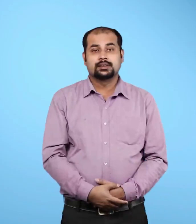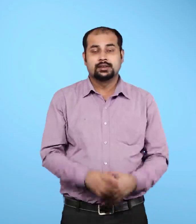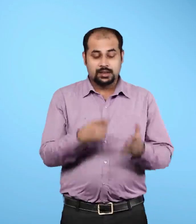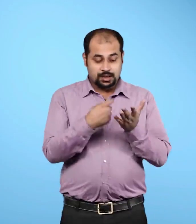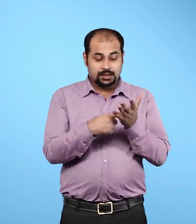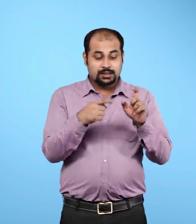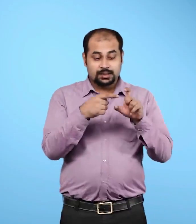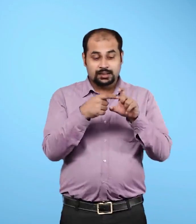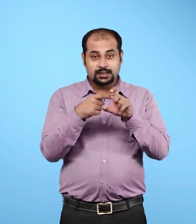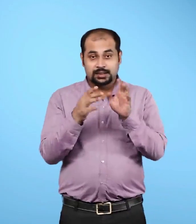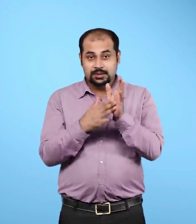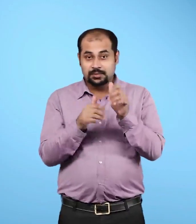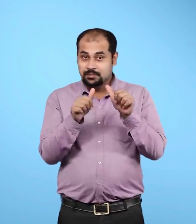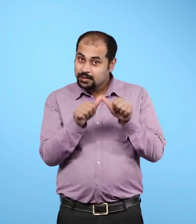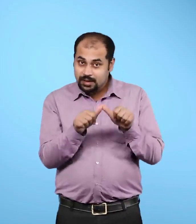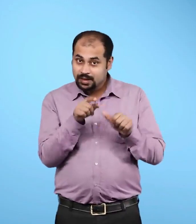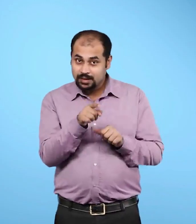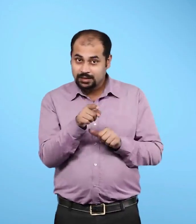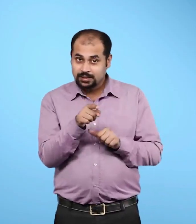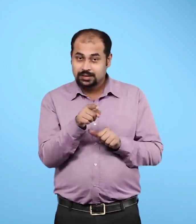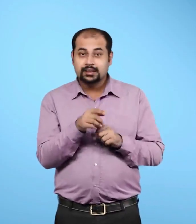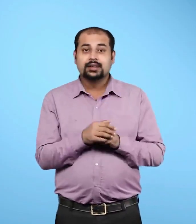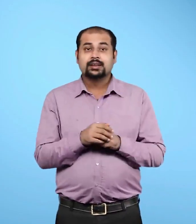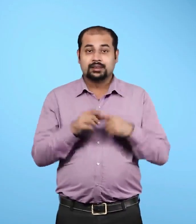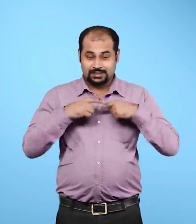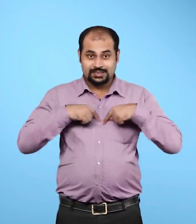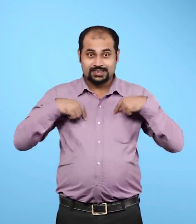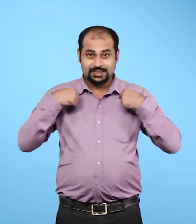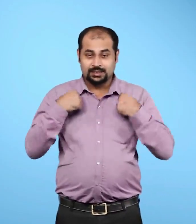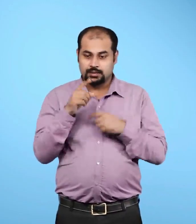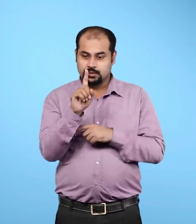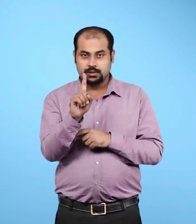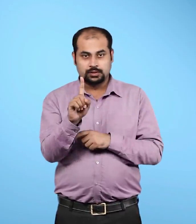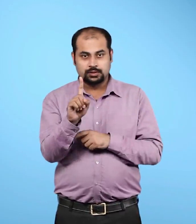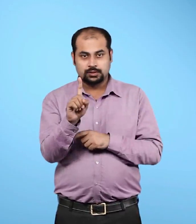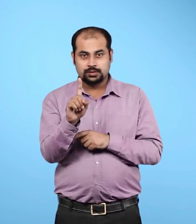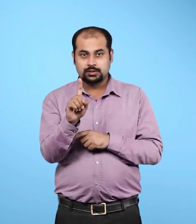If Rima has 1 necklace and 7 loose beads,